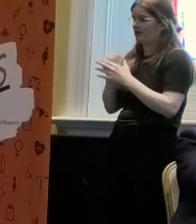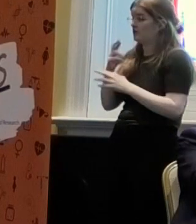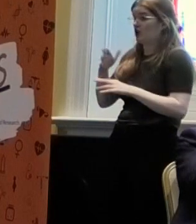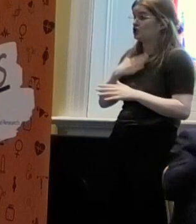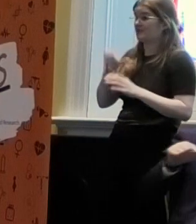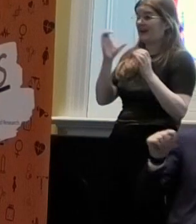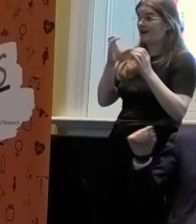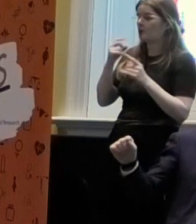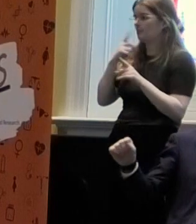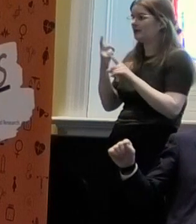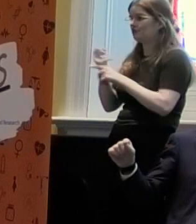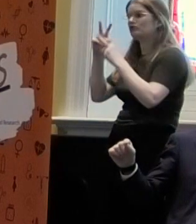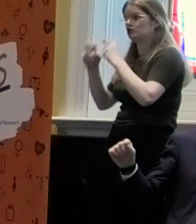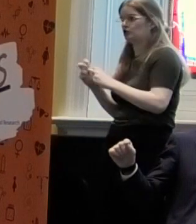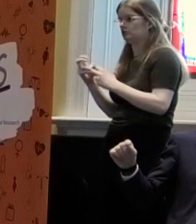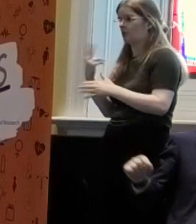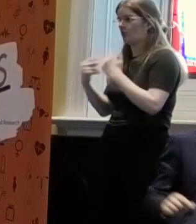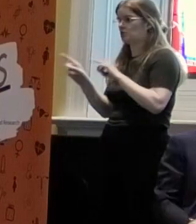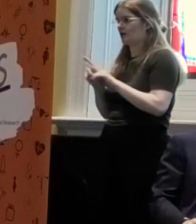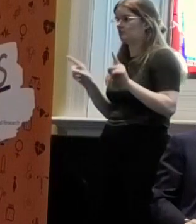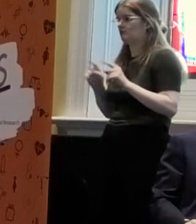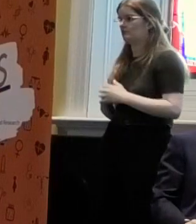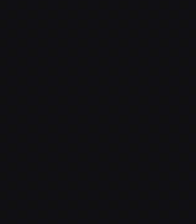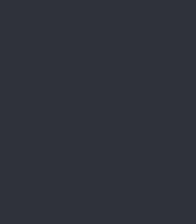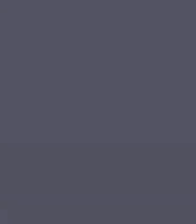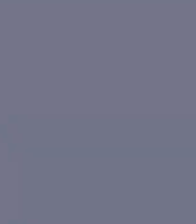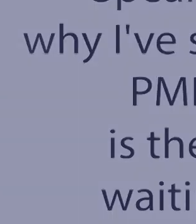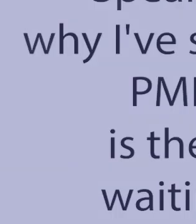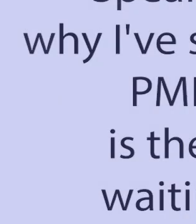just in care but also in research as well.